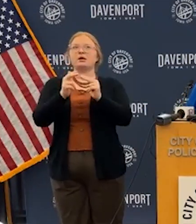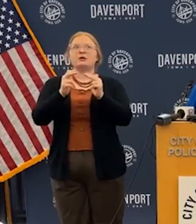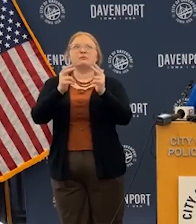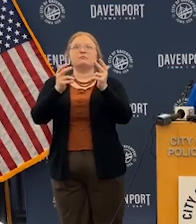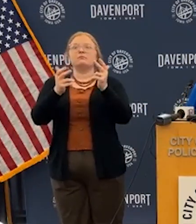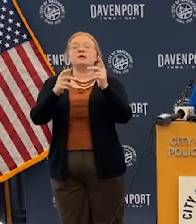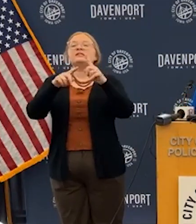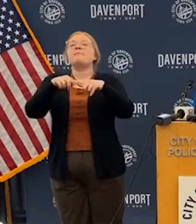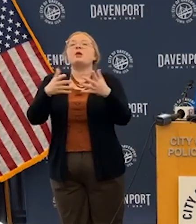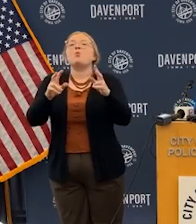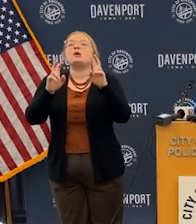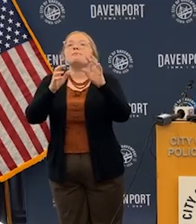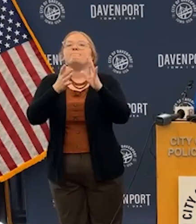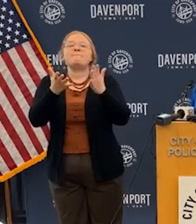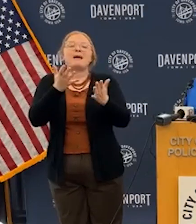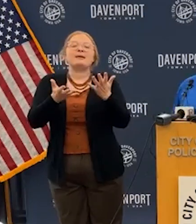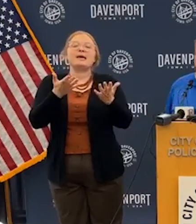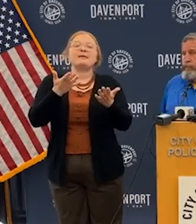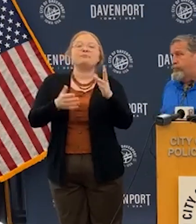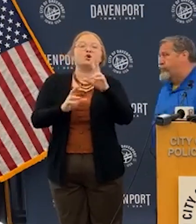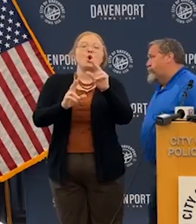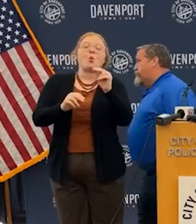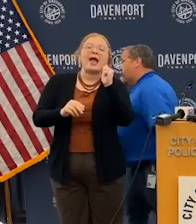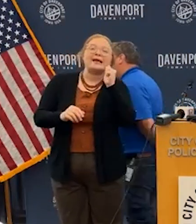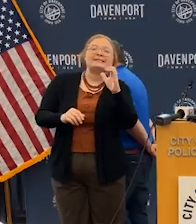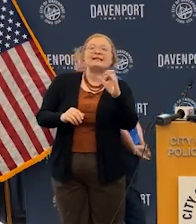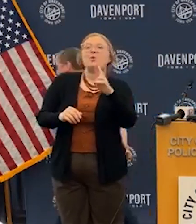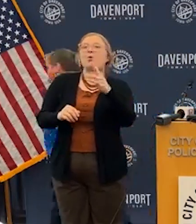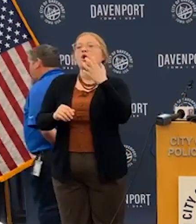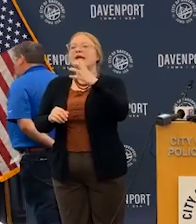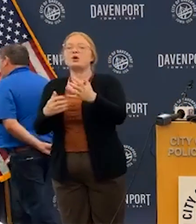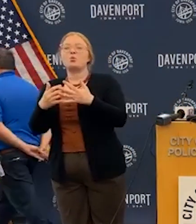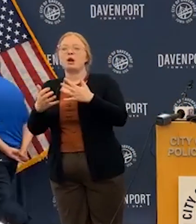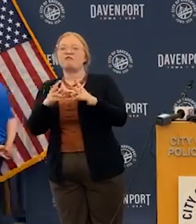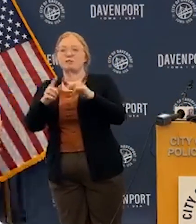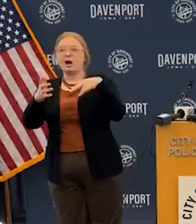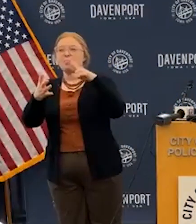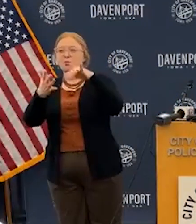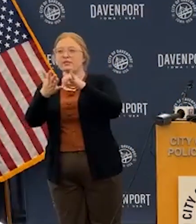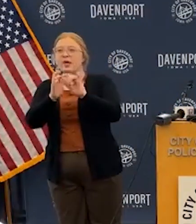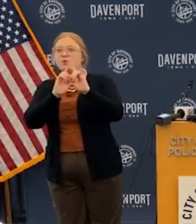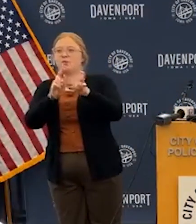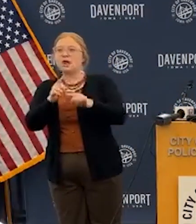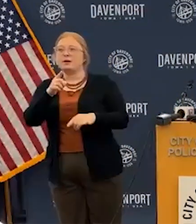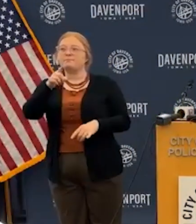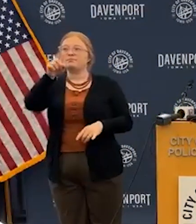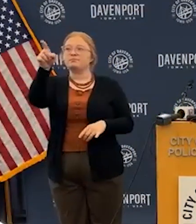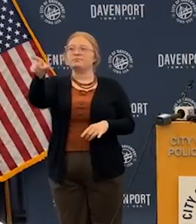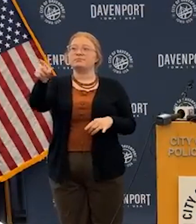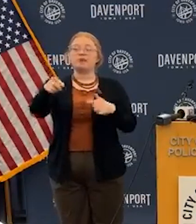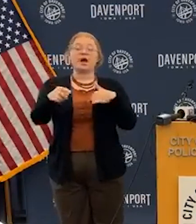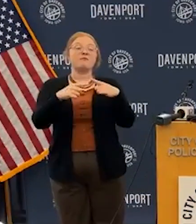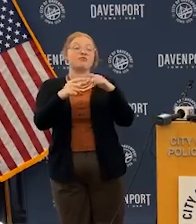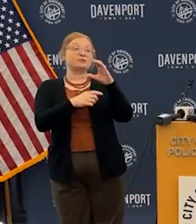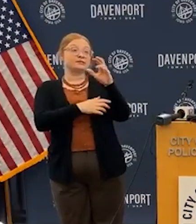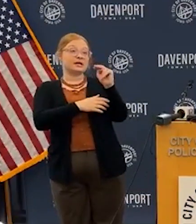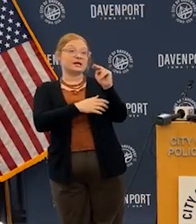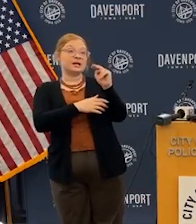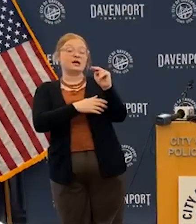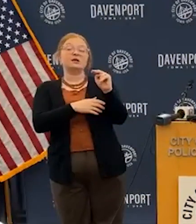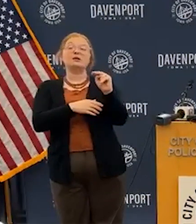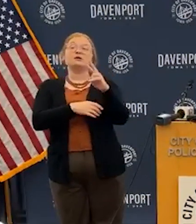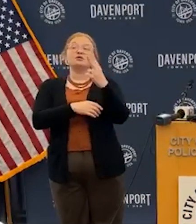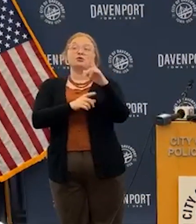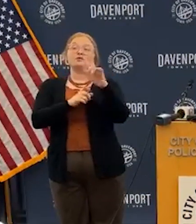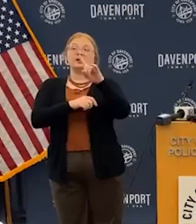get you an answer back. Okay. Yes, ma'am, you've been waiting. Hey, Adrian Broad is from CNN. Two quick questions. One, at any point on Saturday,